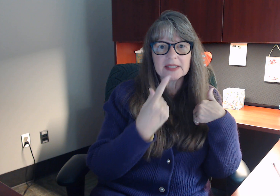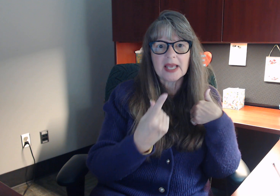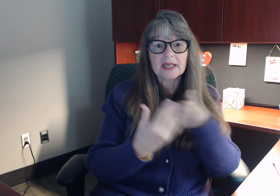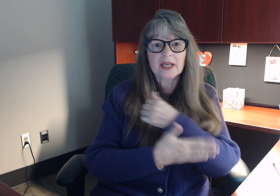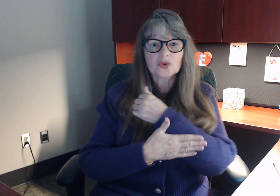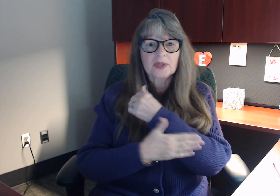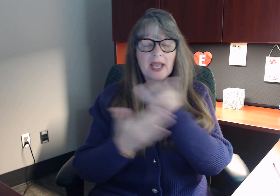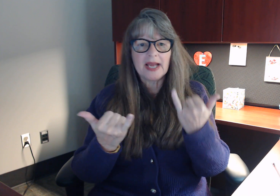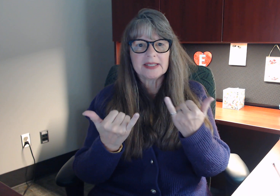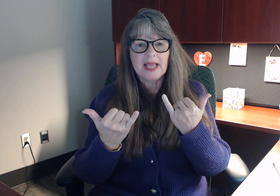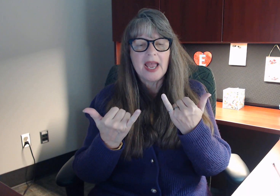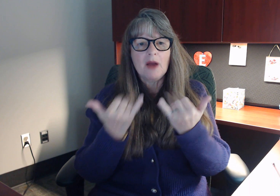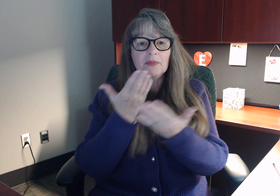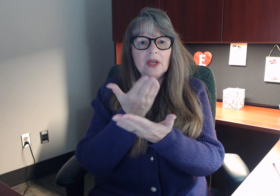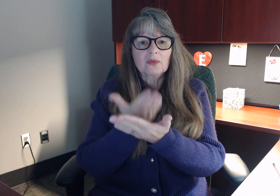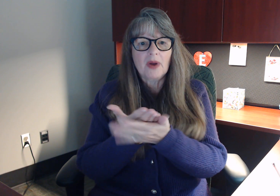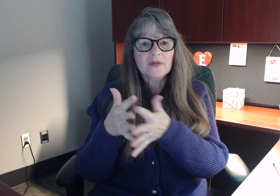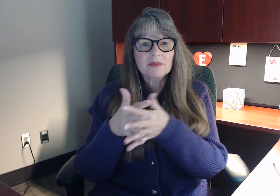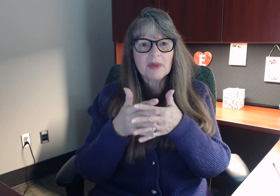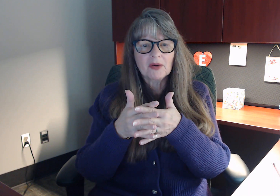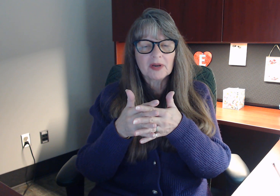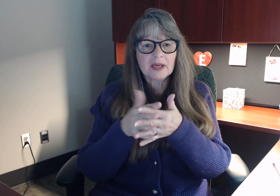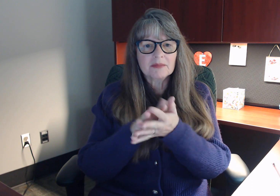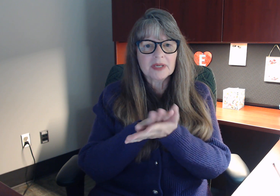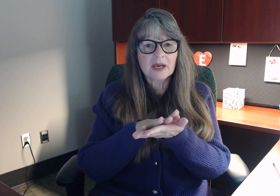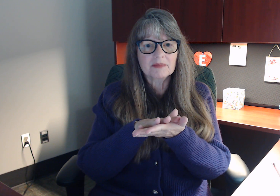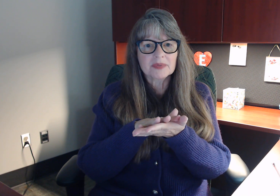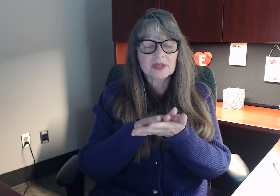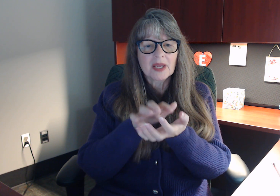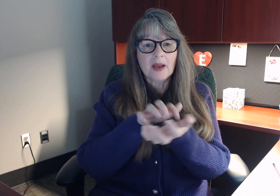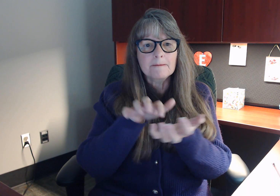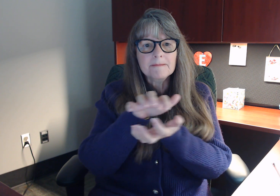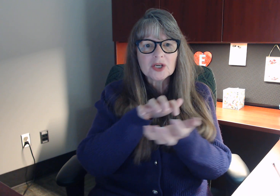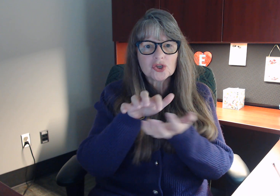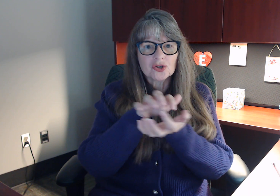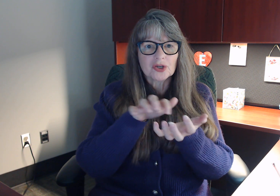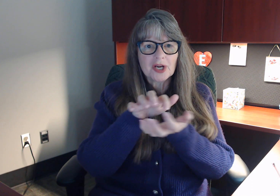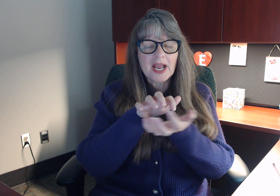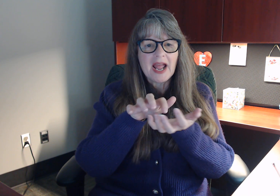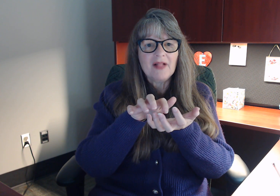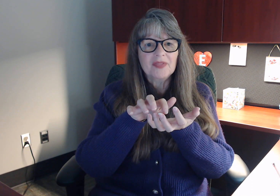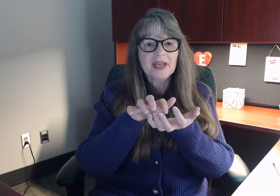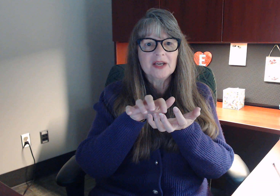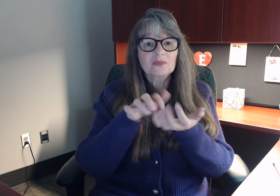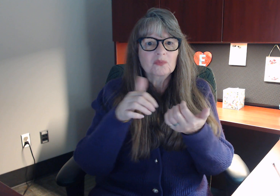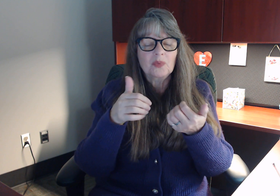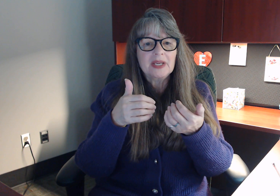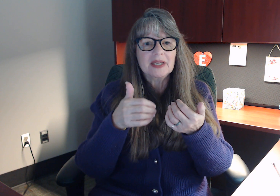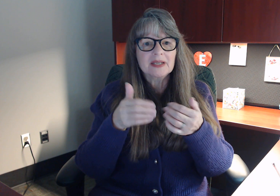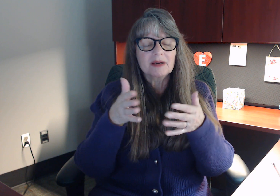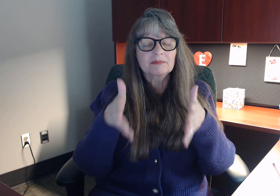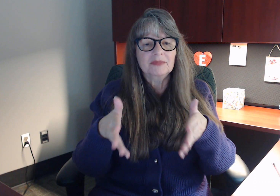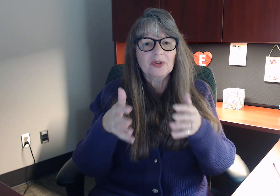that country has, and when they arrive in America, it becomes a mixture, and then we end up, with